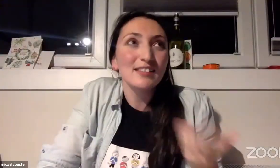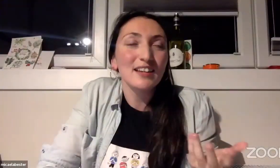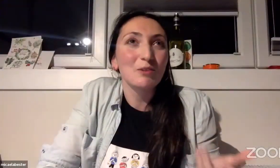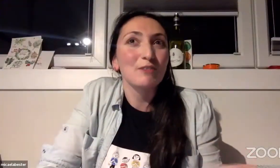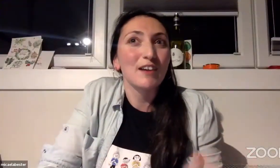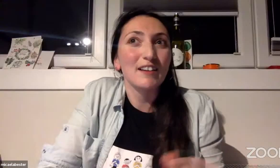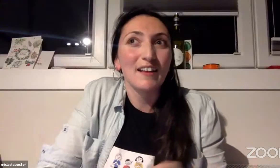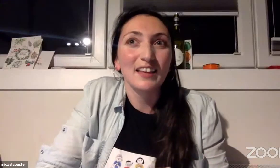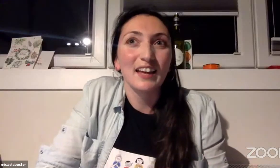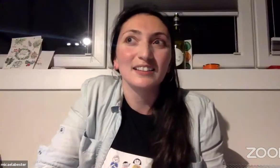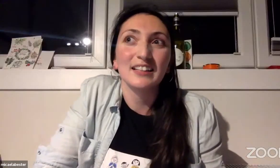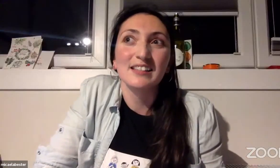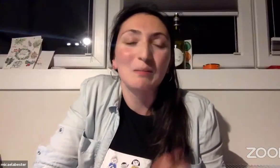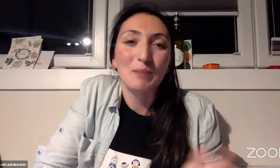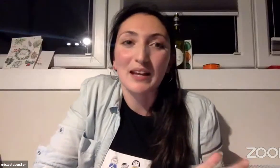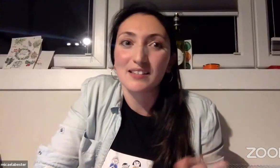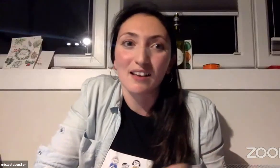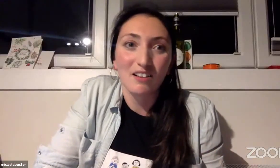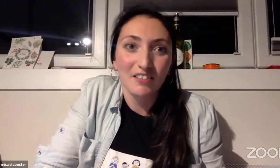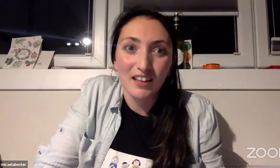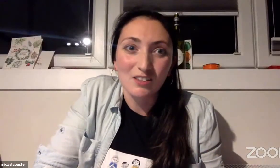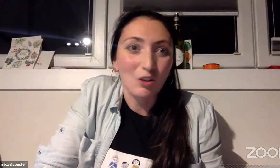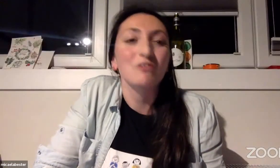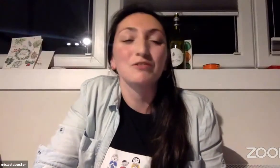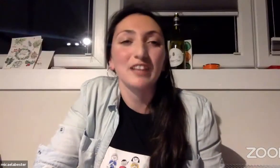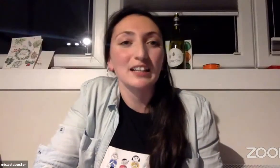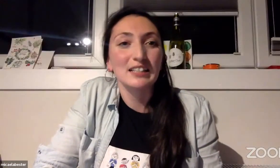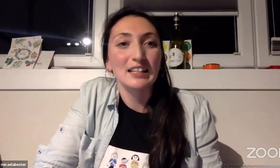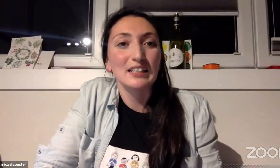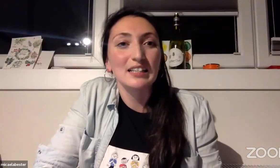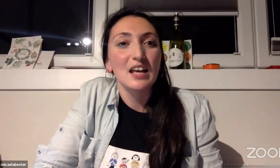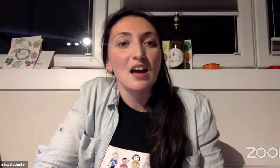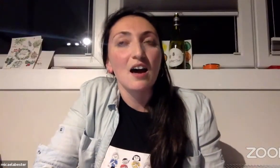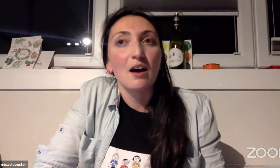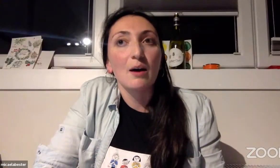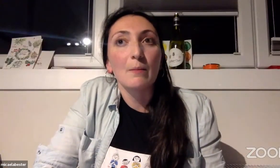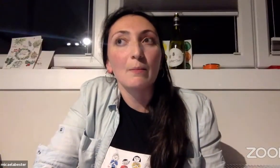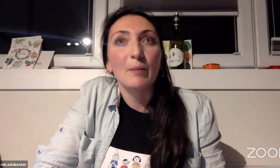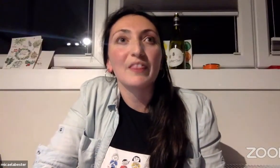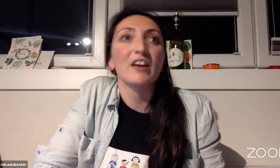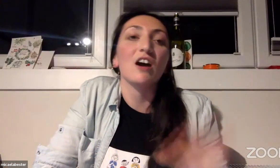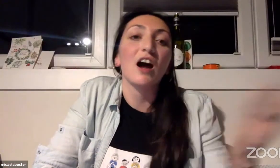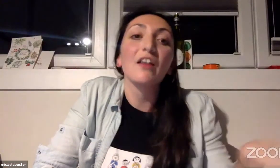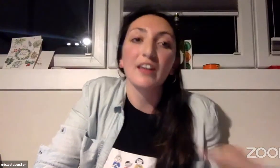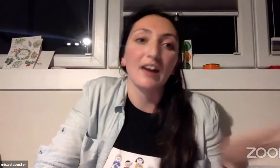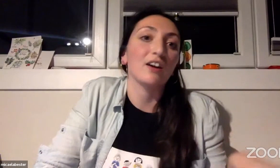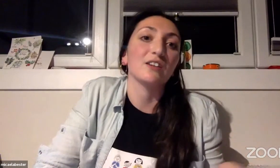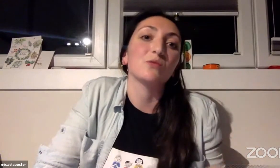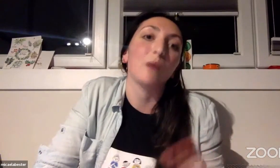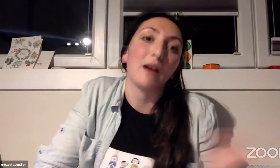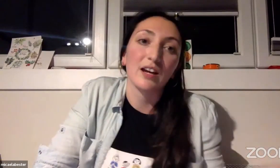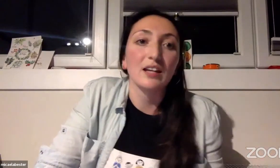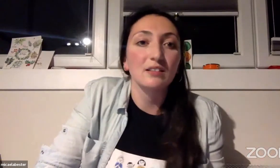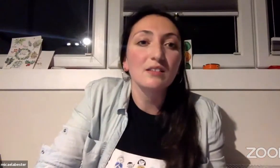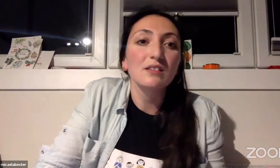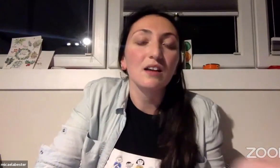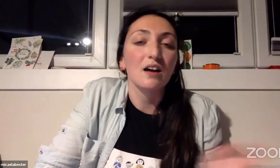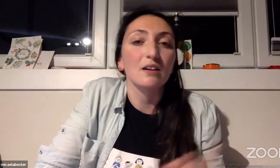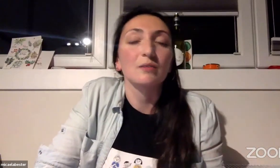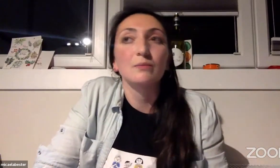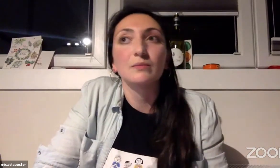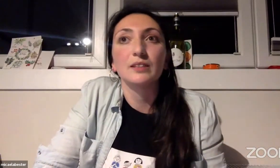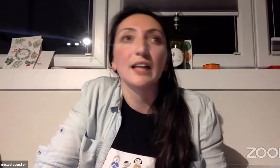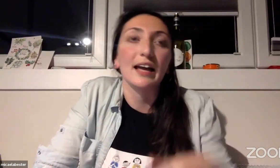was fascinated when I found out that at least in BSL, that's not reflected. But there are other areas where it